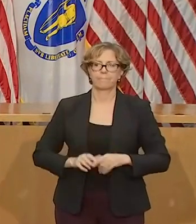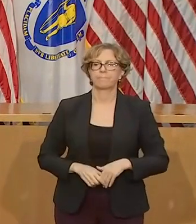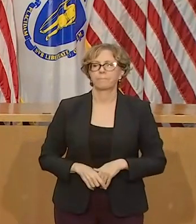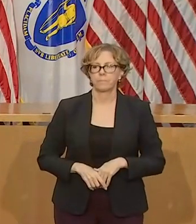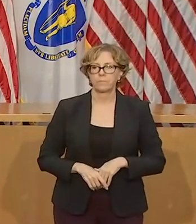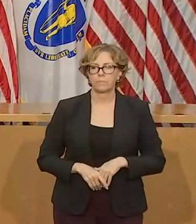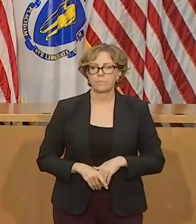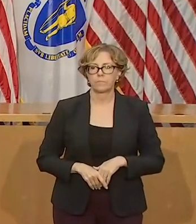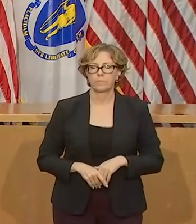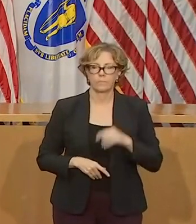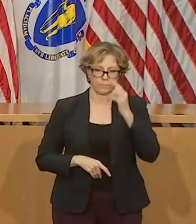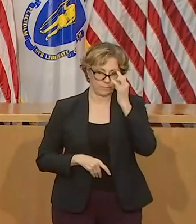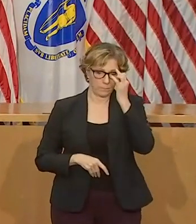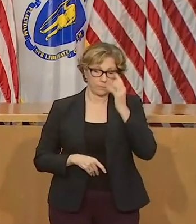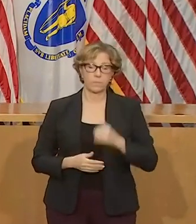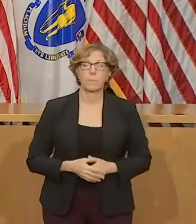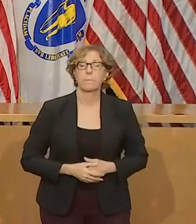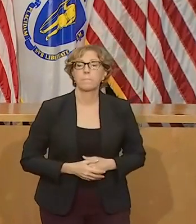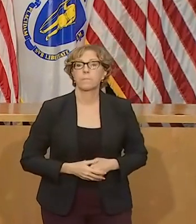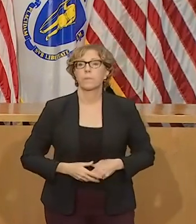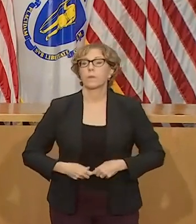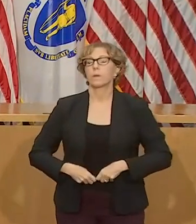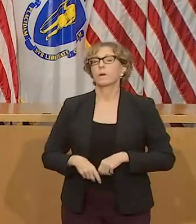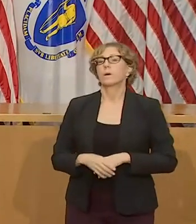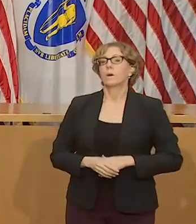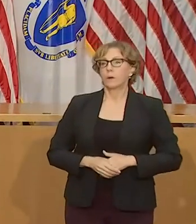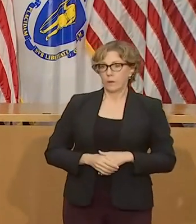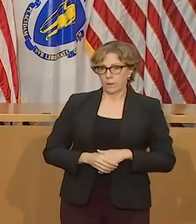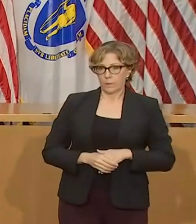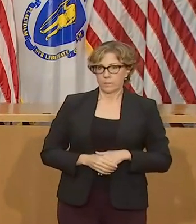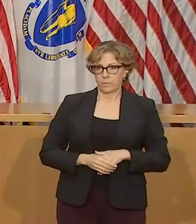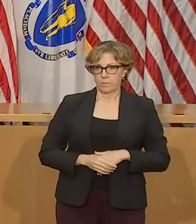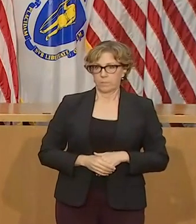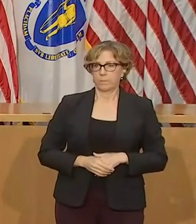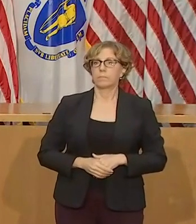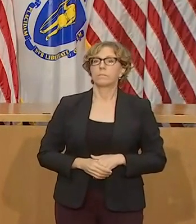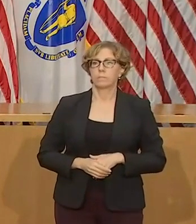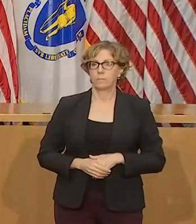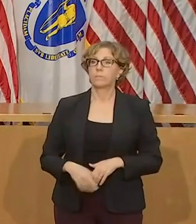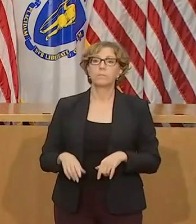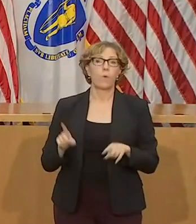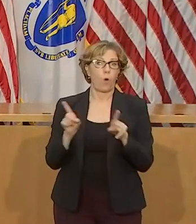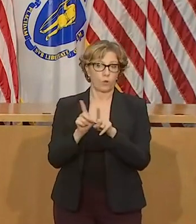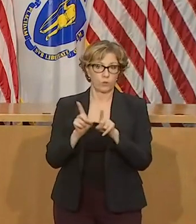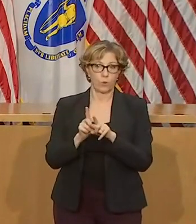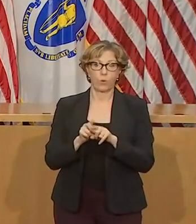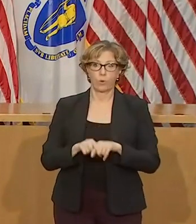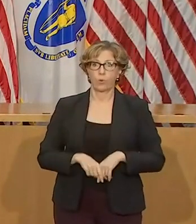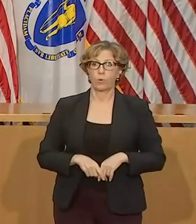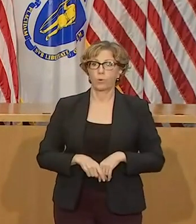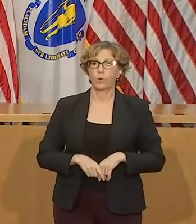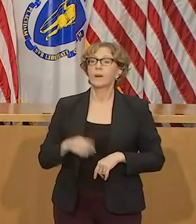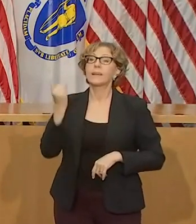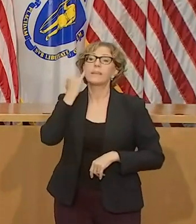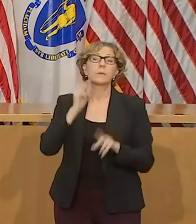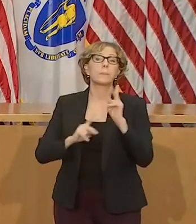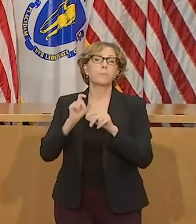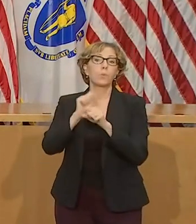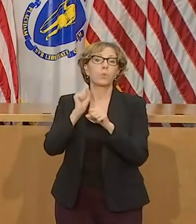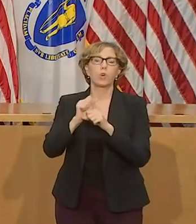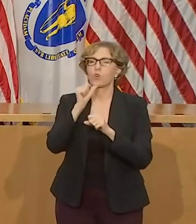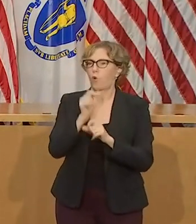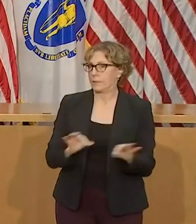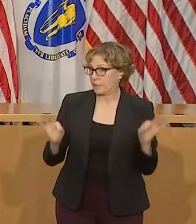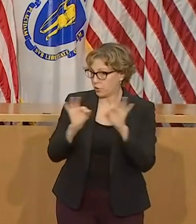essential critical infrastructure workers continue to be exempt from the directive for work purposes. Of course, all people